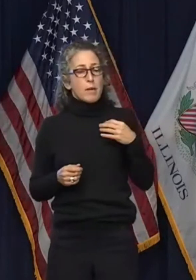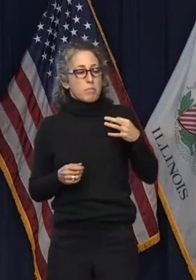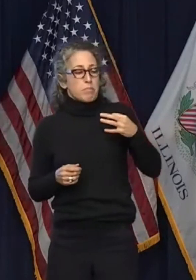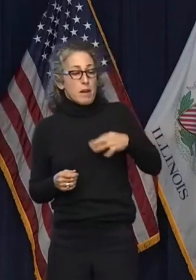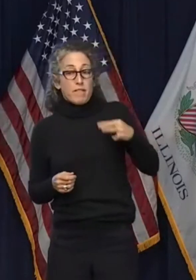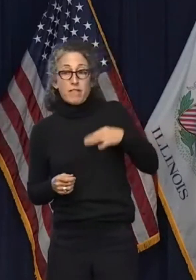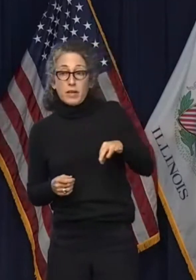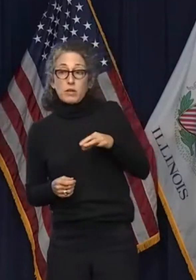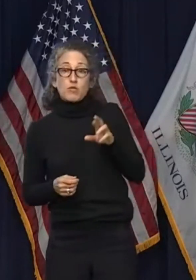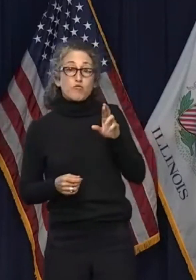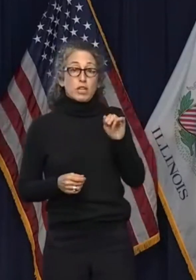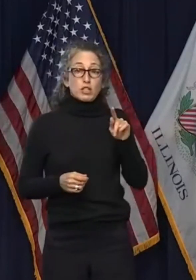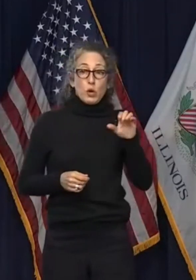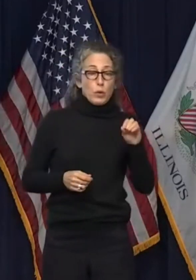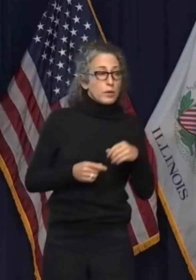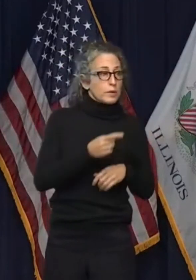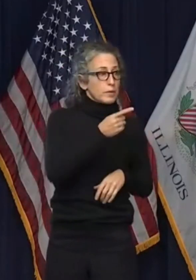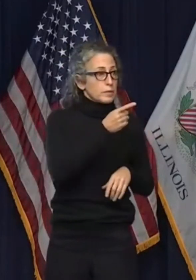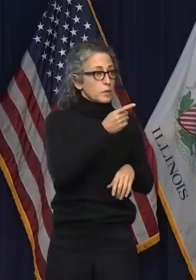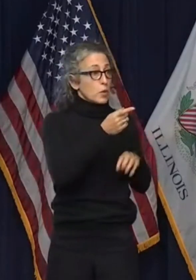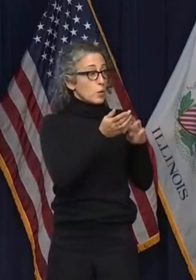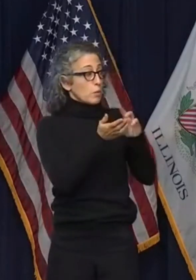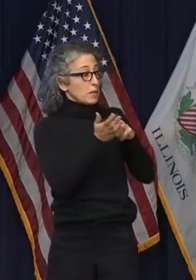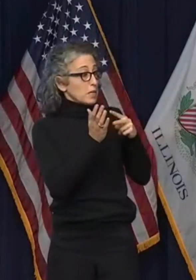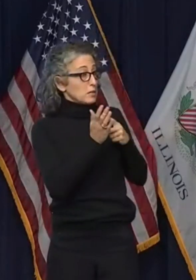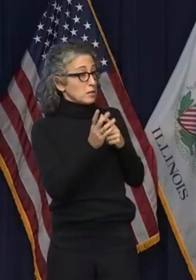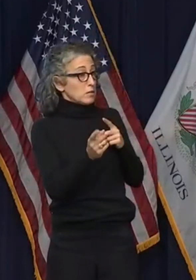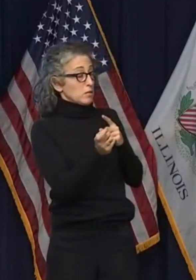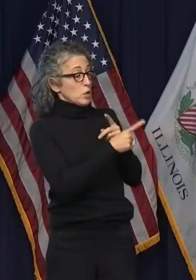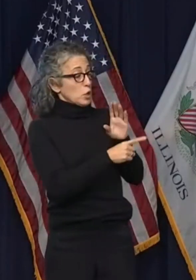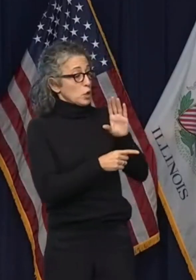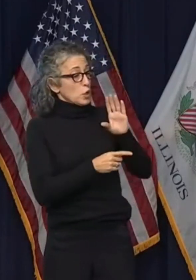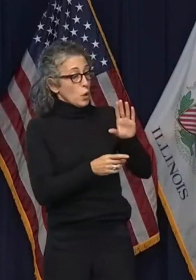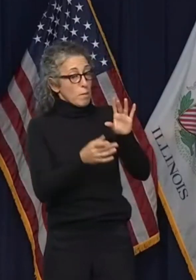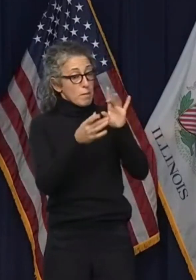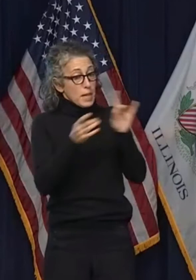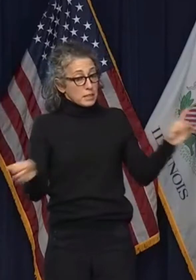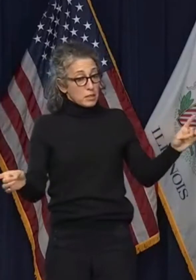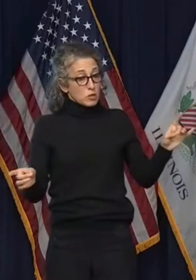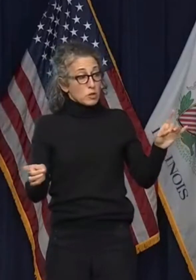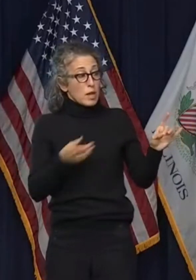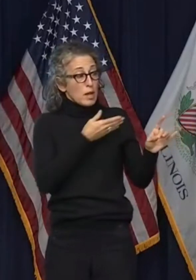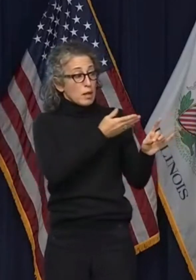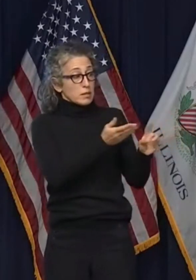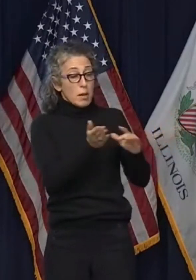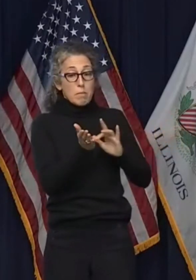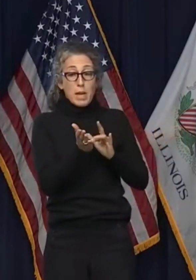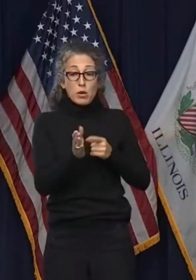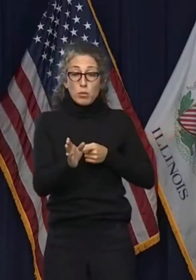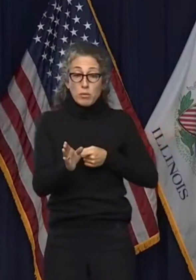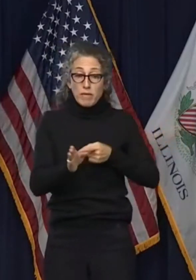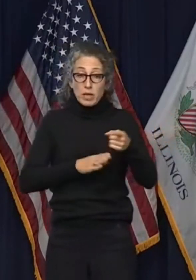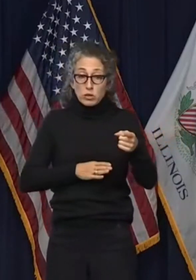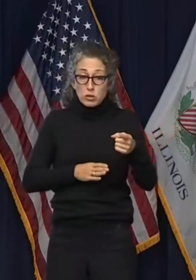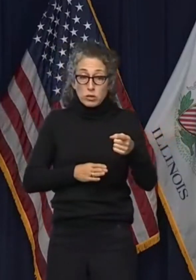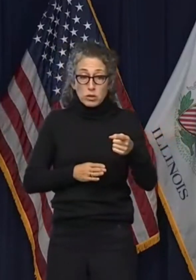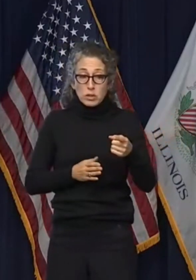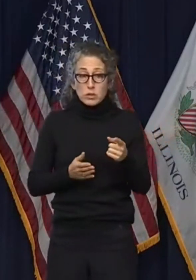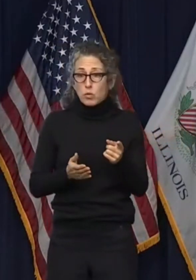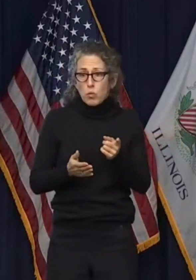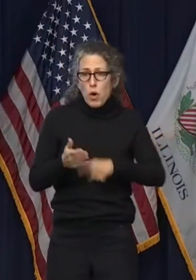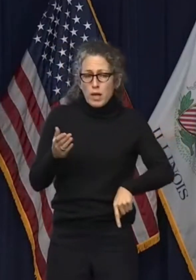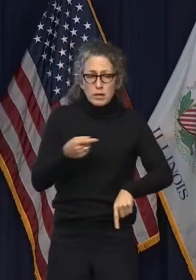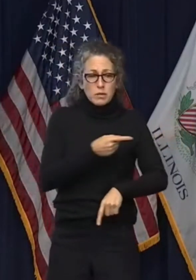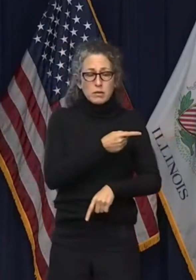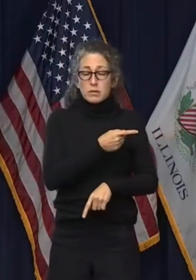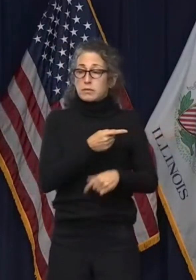they might be contemplating. So your underlying message to people as a medical professional is what about these vaccines? Yes, I